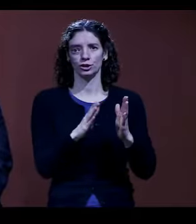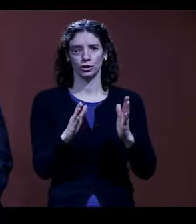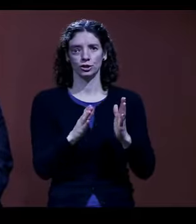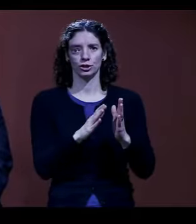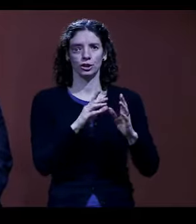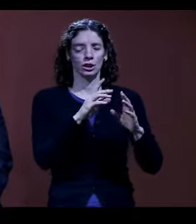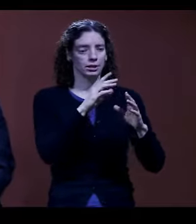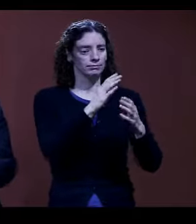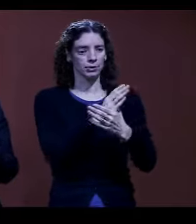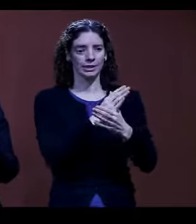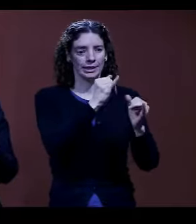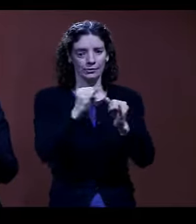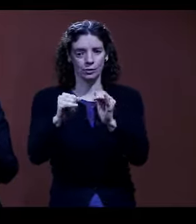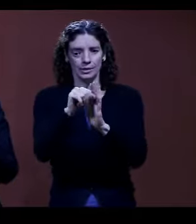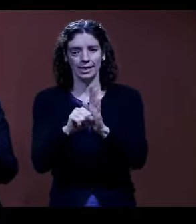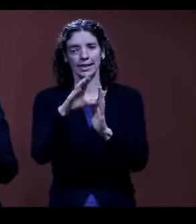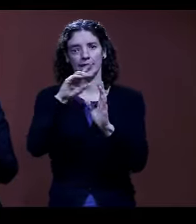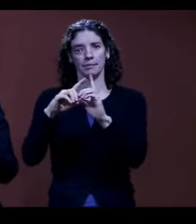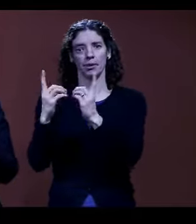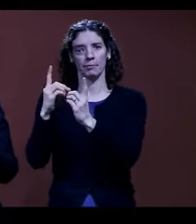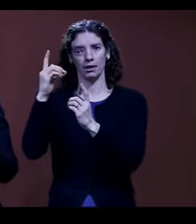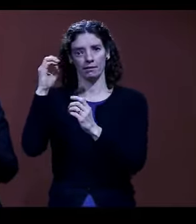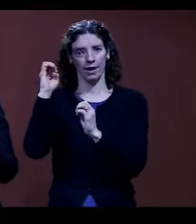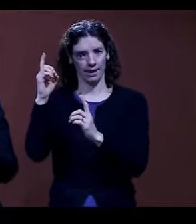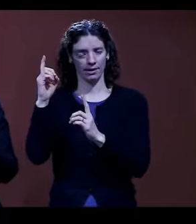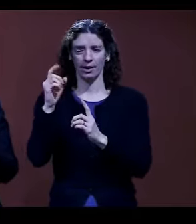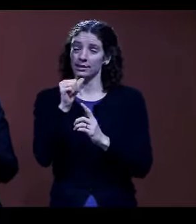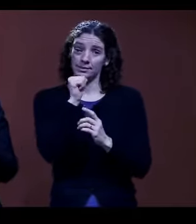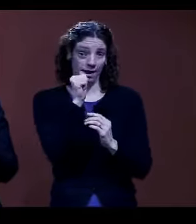and it's not limited to specific groups of students,